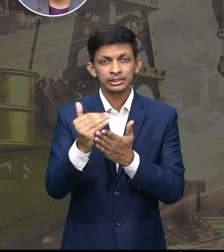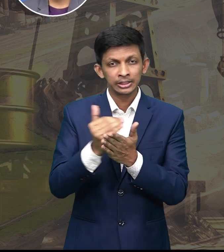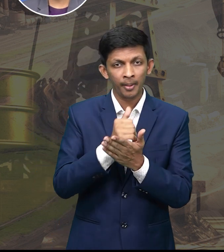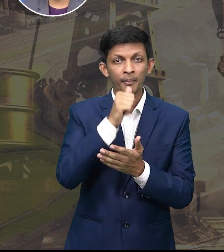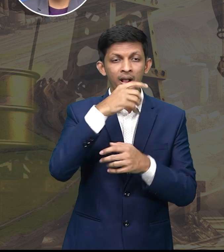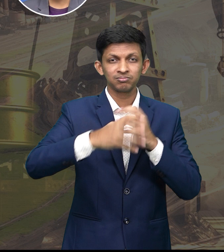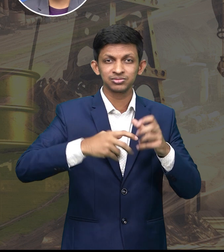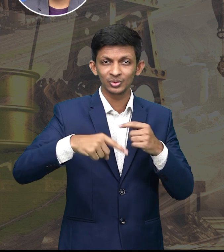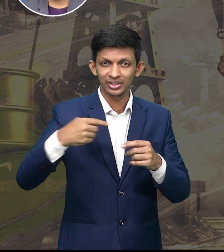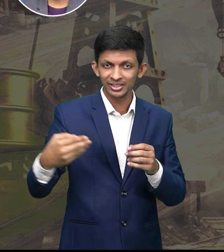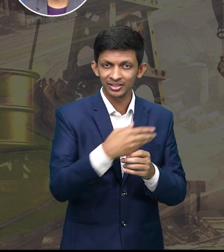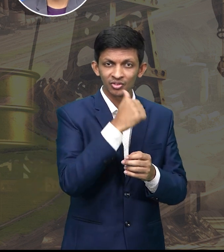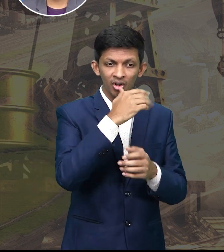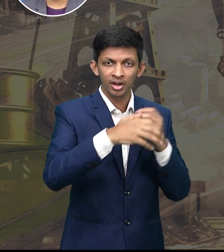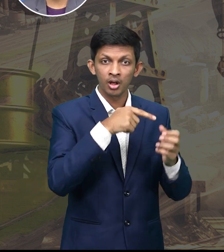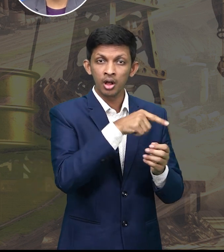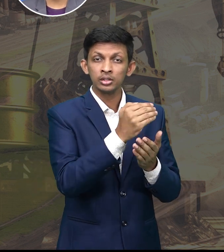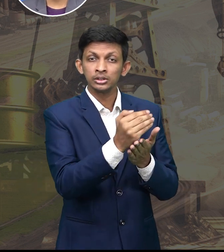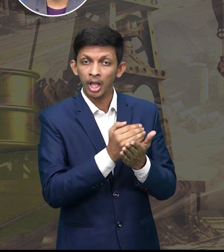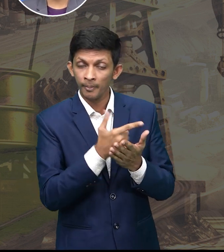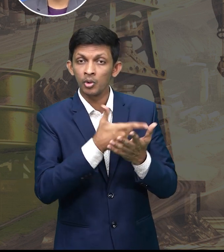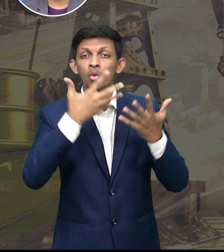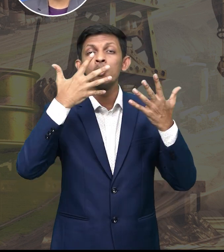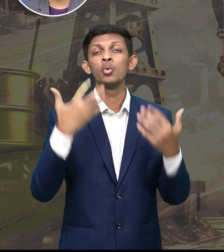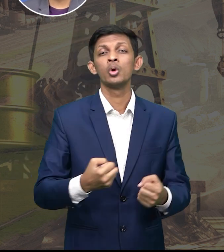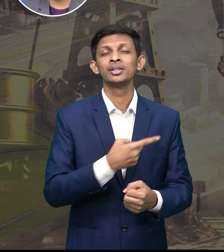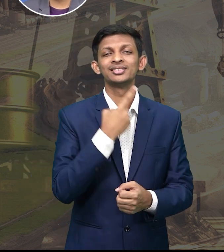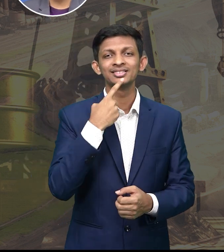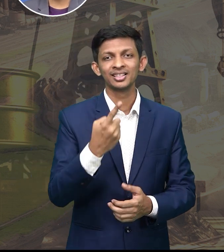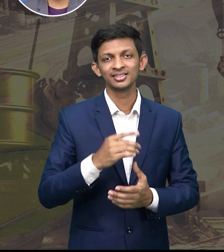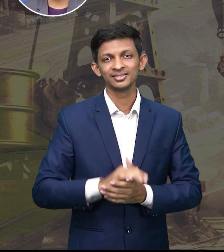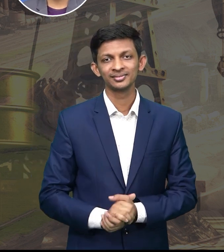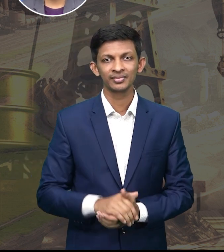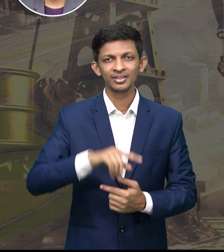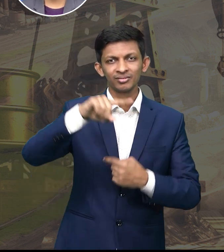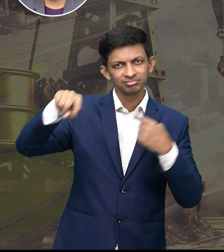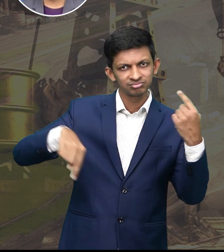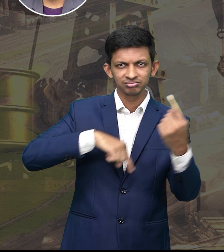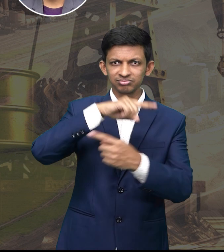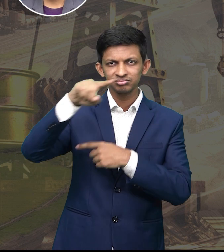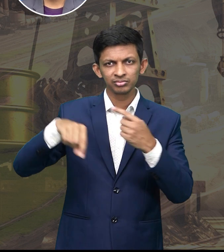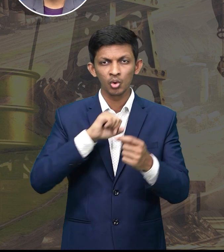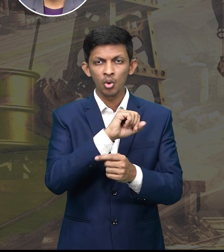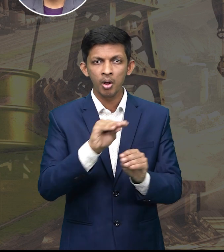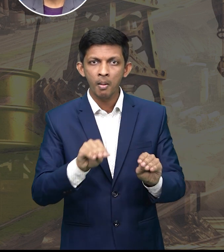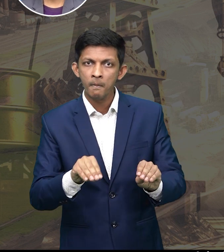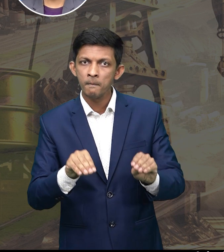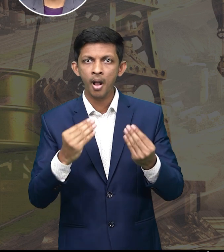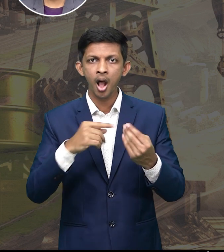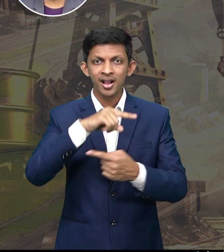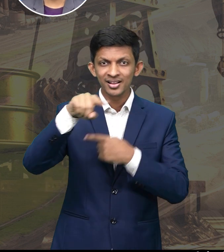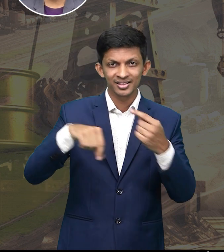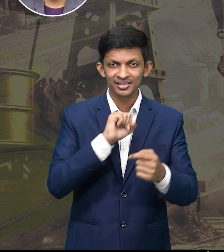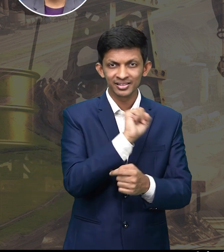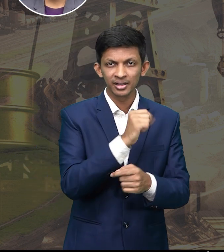lights and fans and saving water by repairing leaky taps. Reuse. This